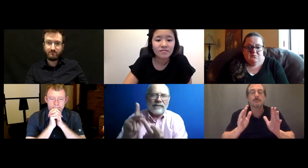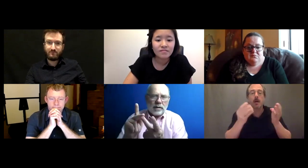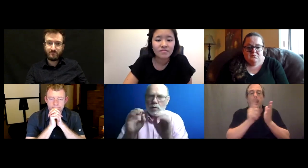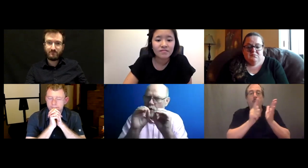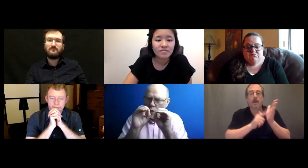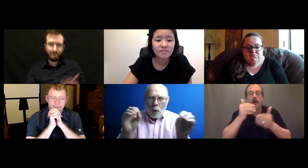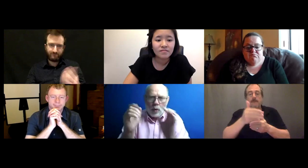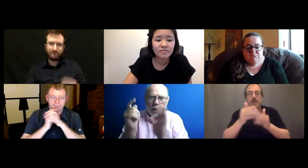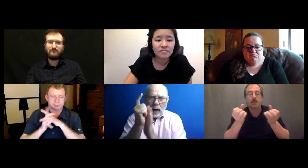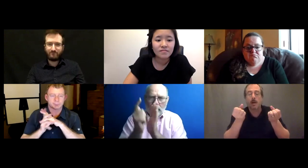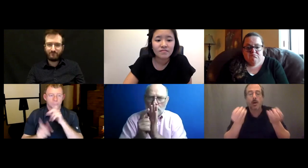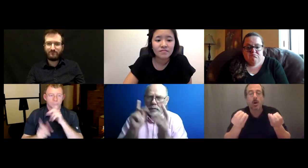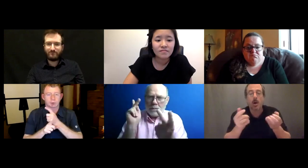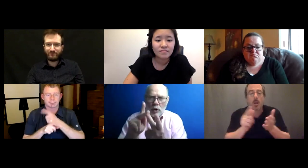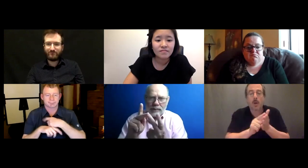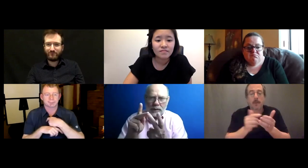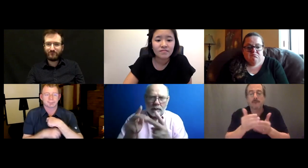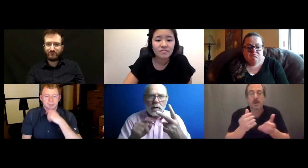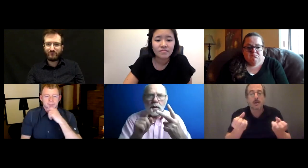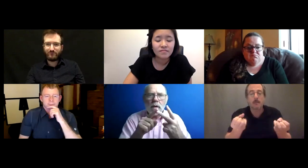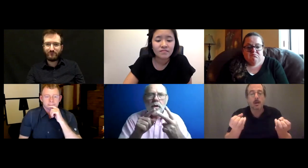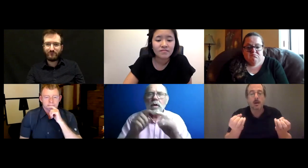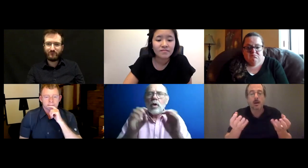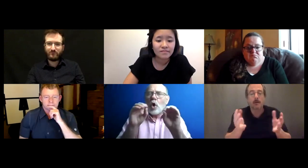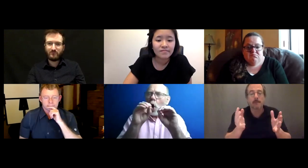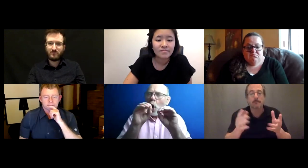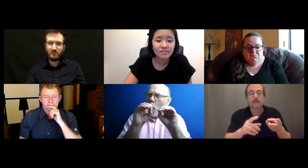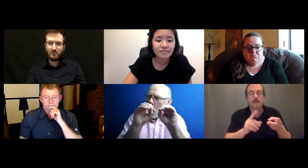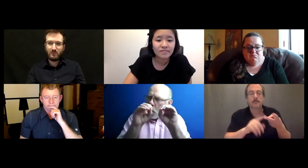regardless, no legislation is perfect.